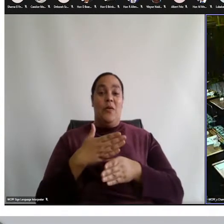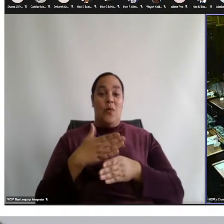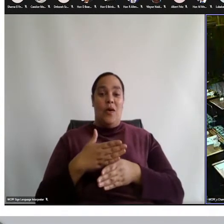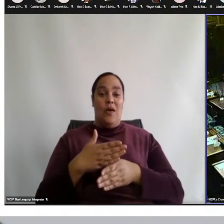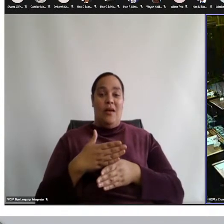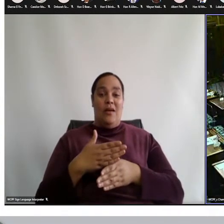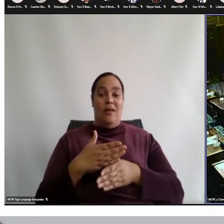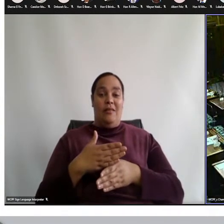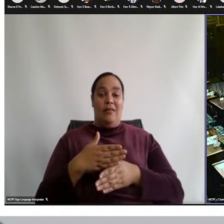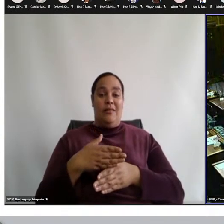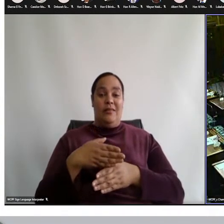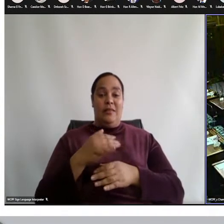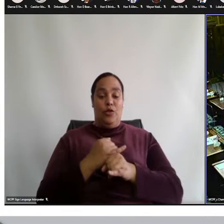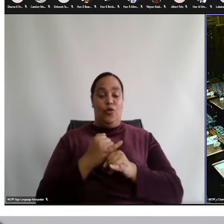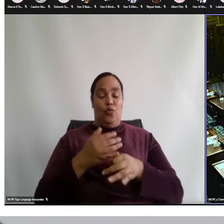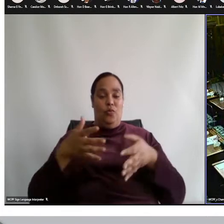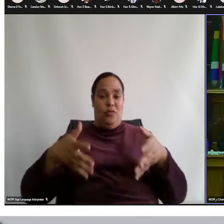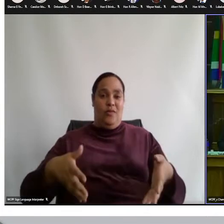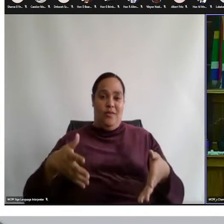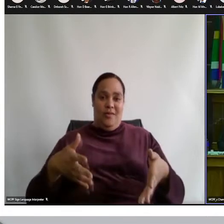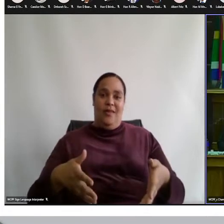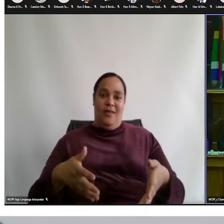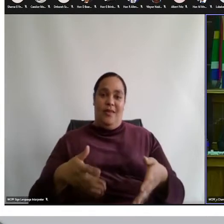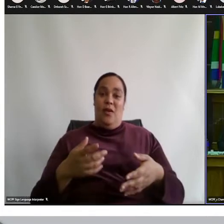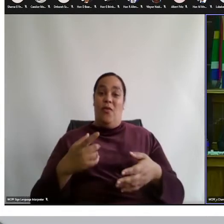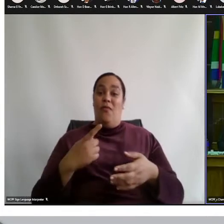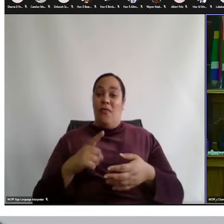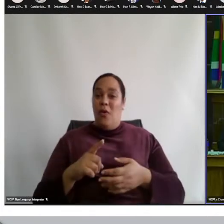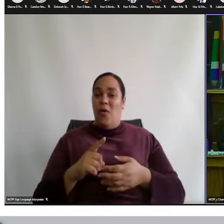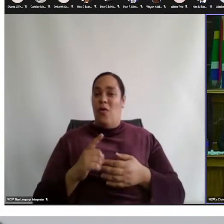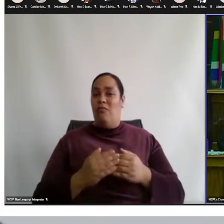works in this institution for more than